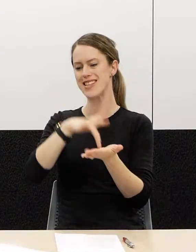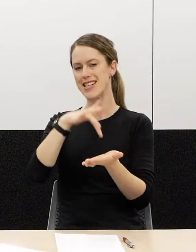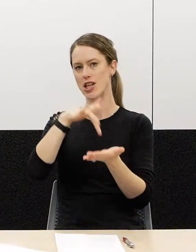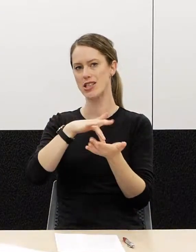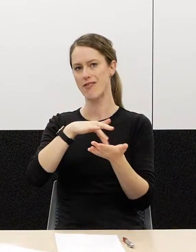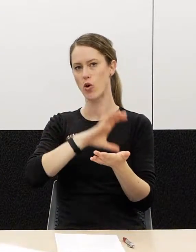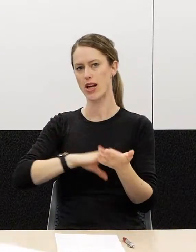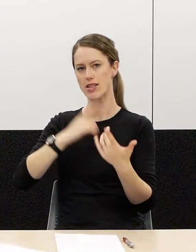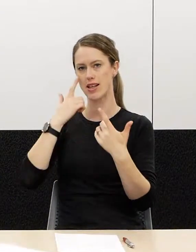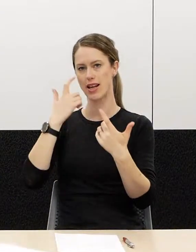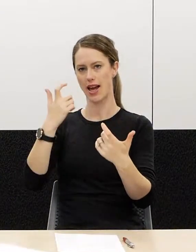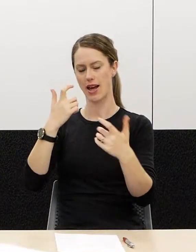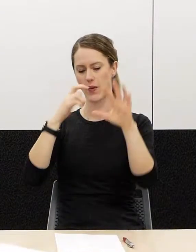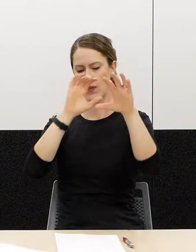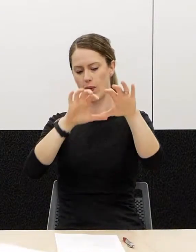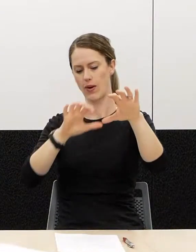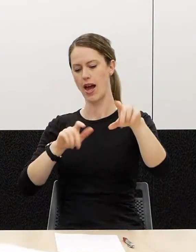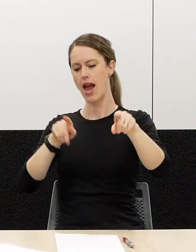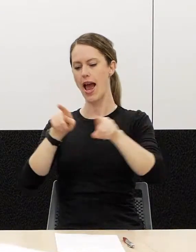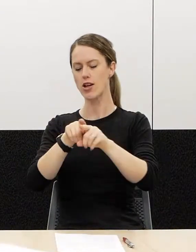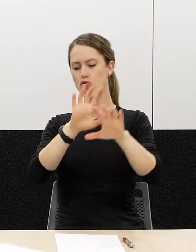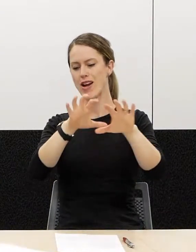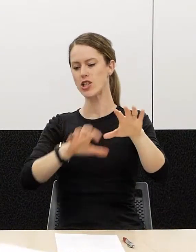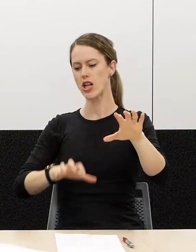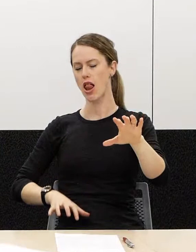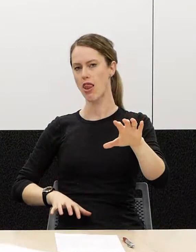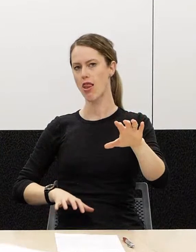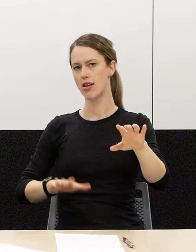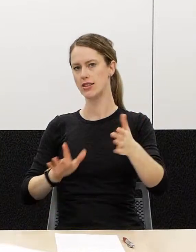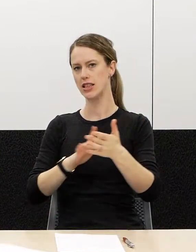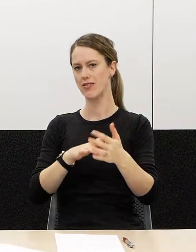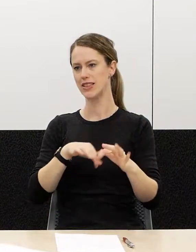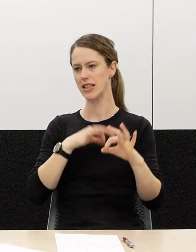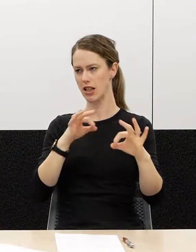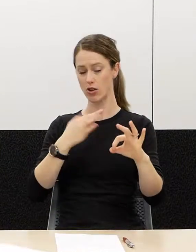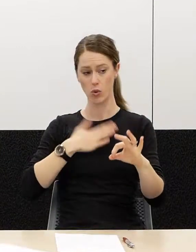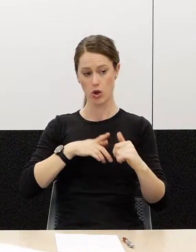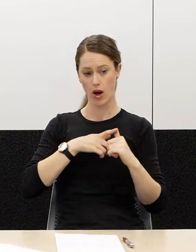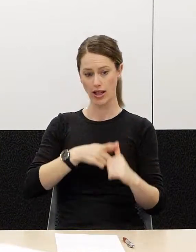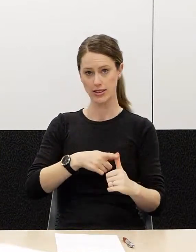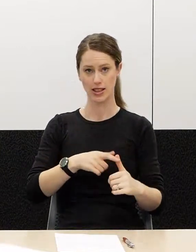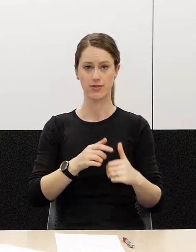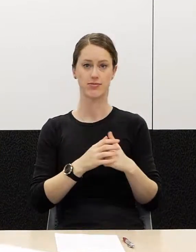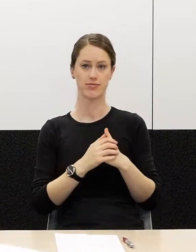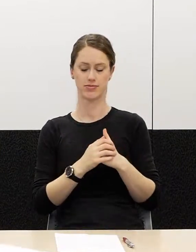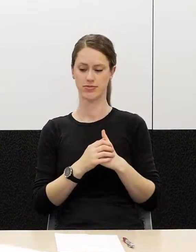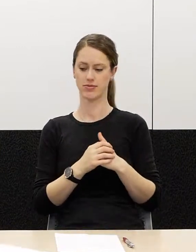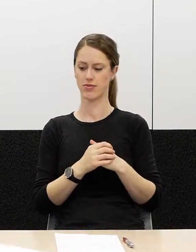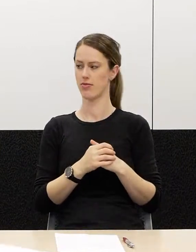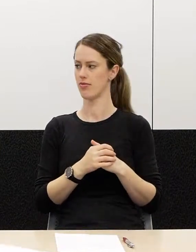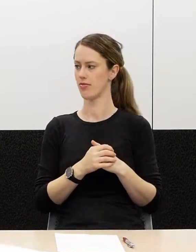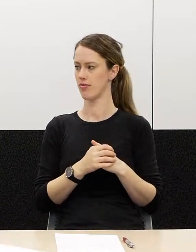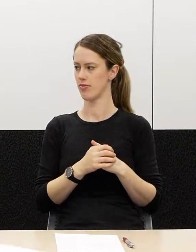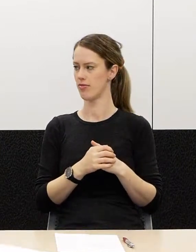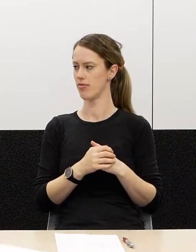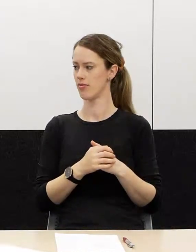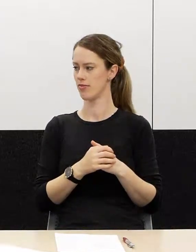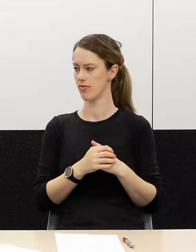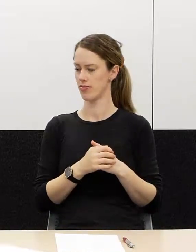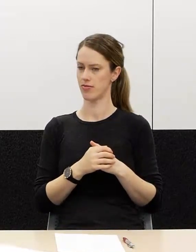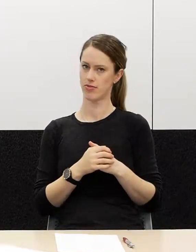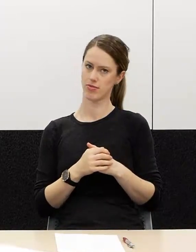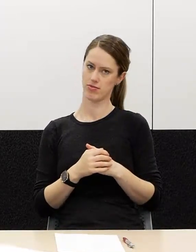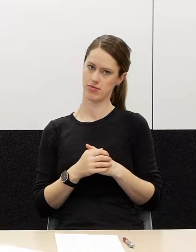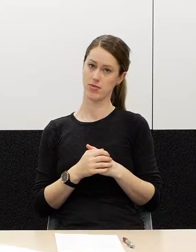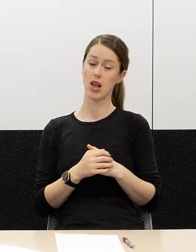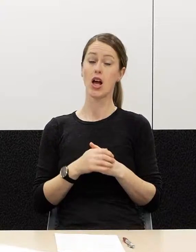to improving regional centres of excellence? I think you might like to answer that. I'm happy to answer that. I think the answer to that question